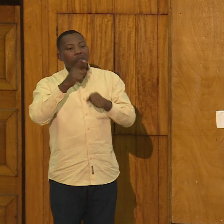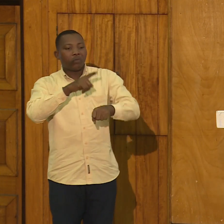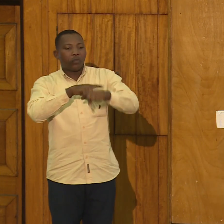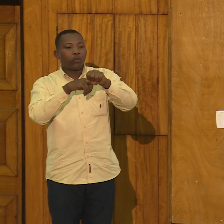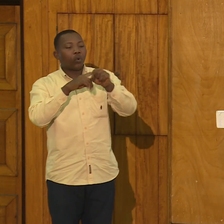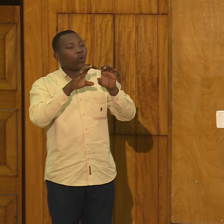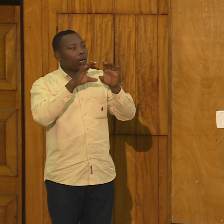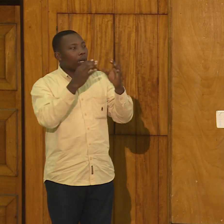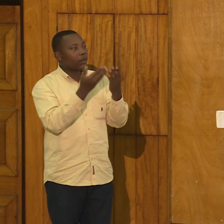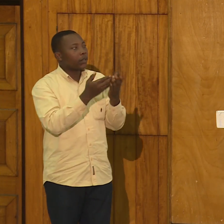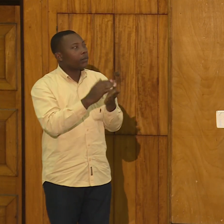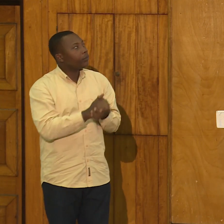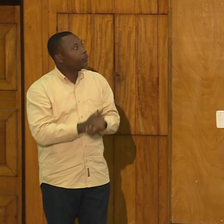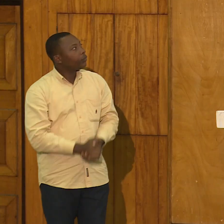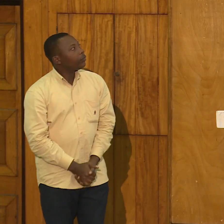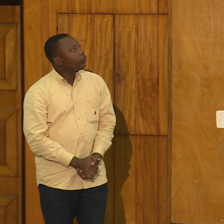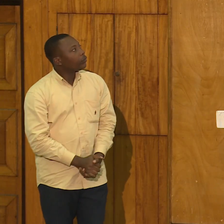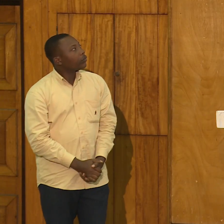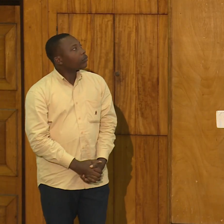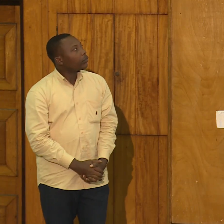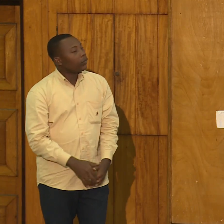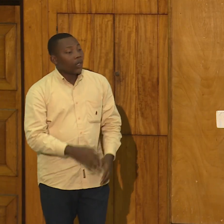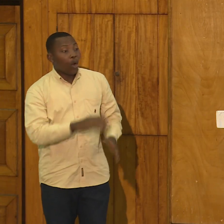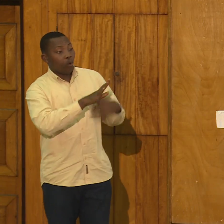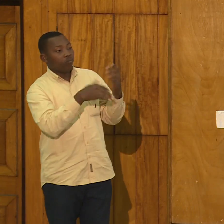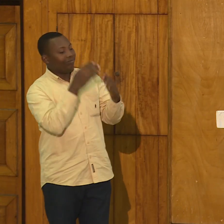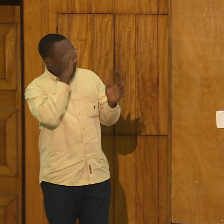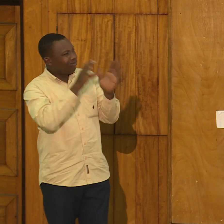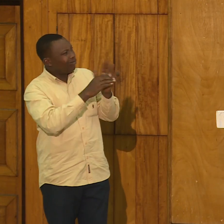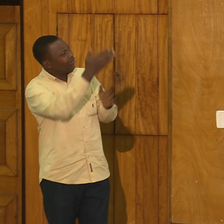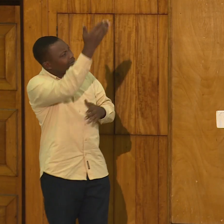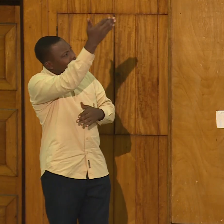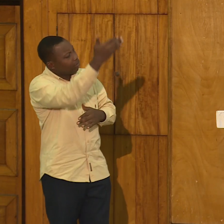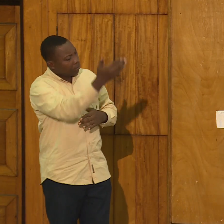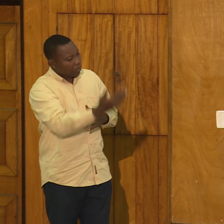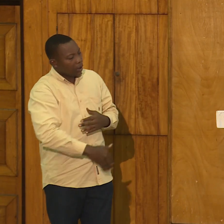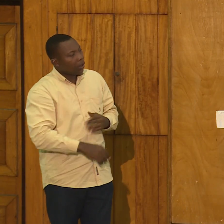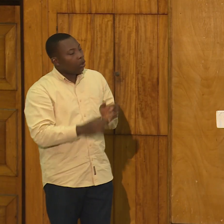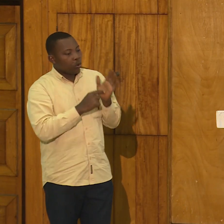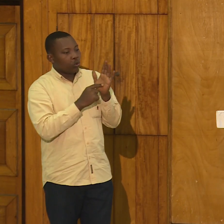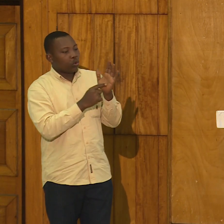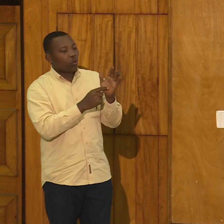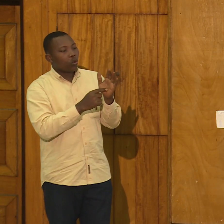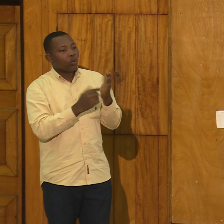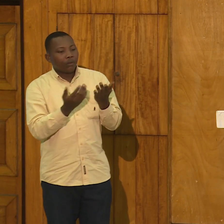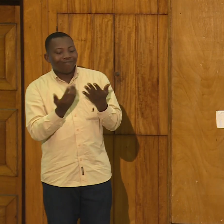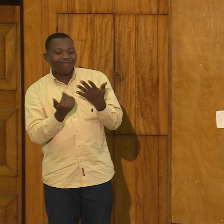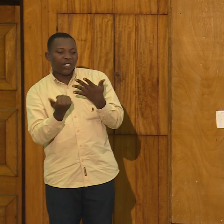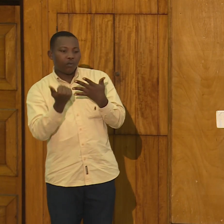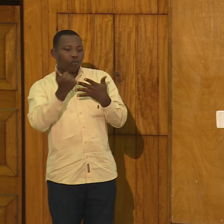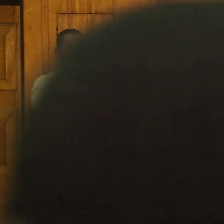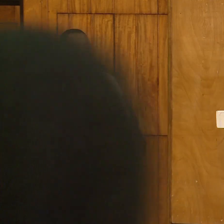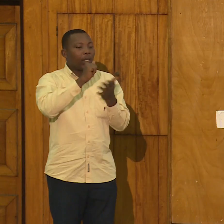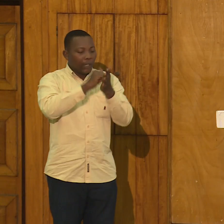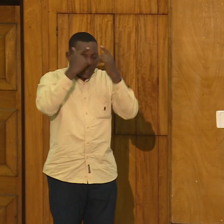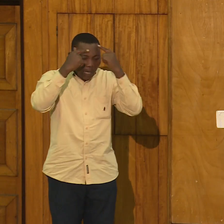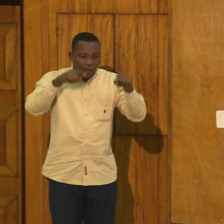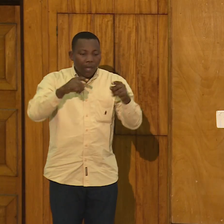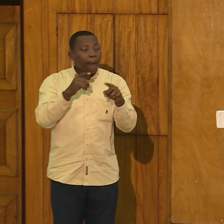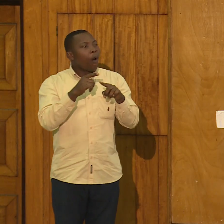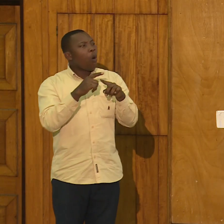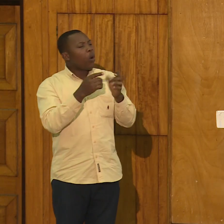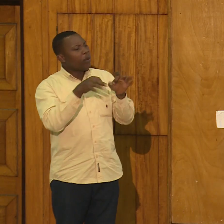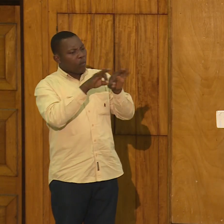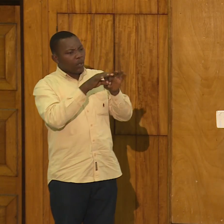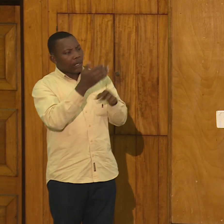clubs. Okay, this is just a picture to show the recruitment that has been going on. But what is important about this